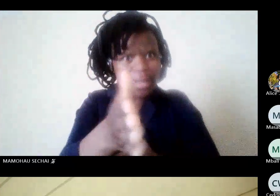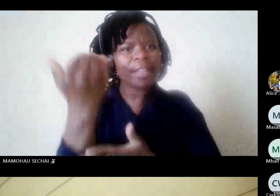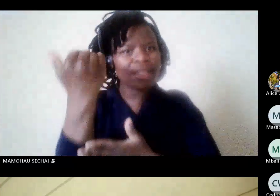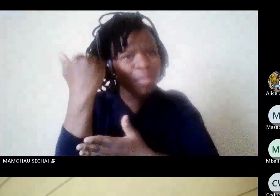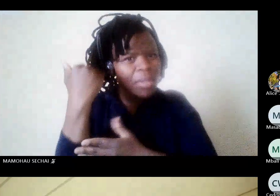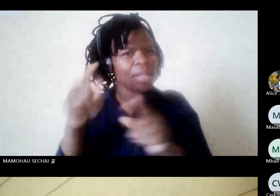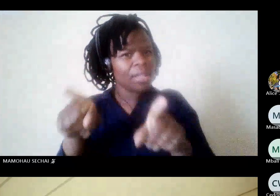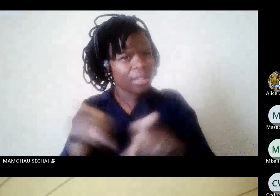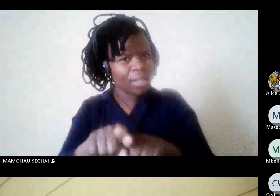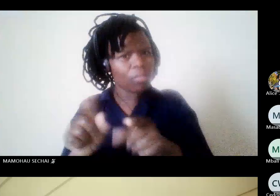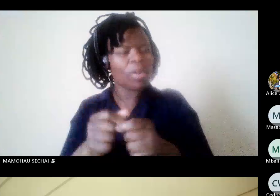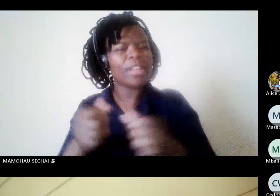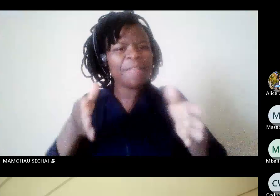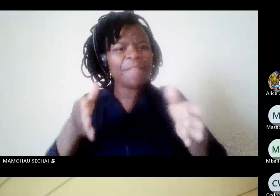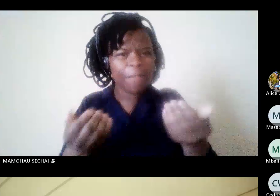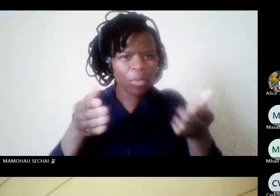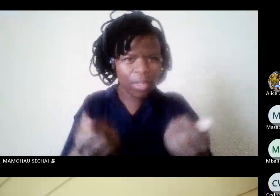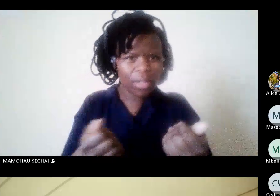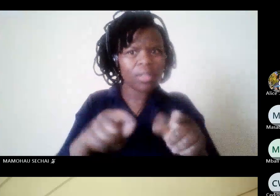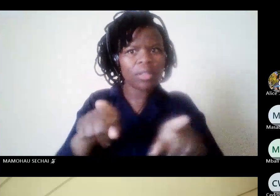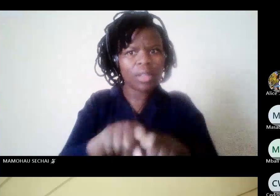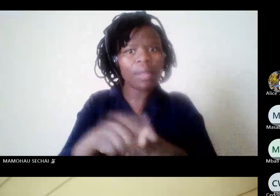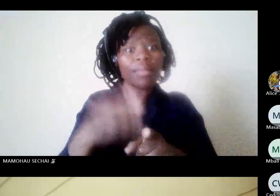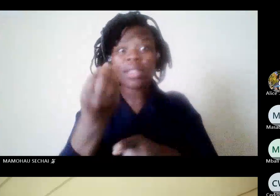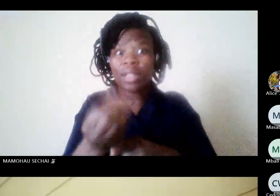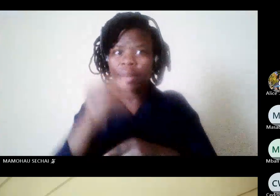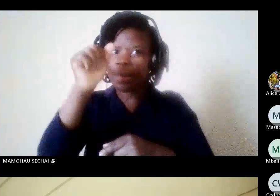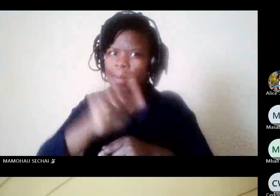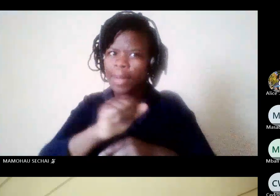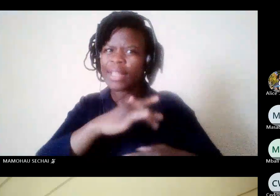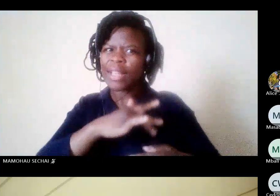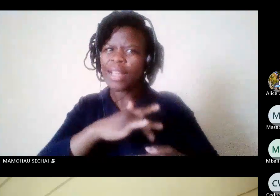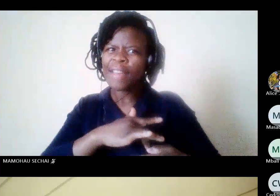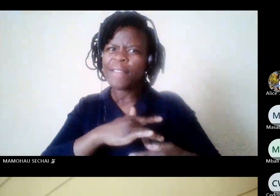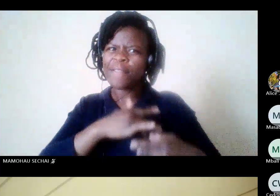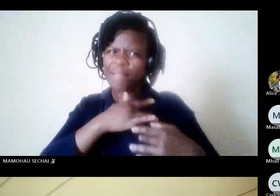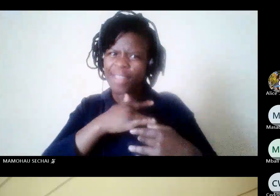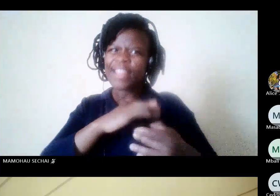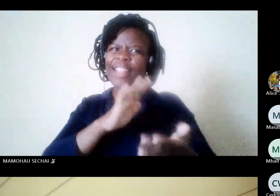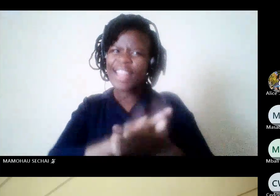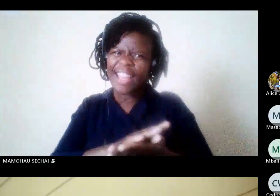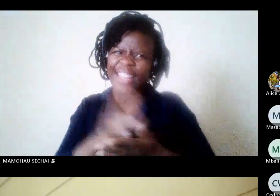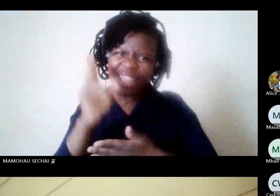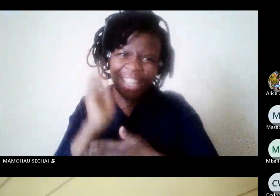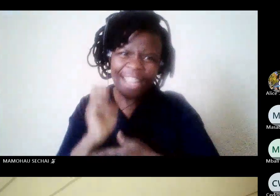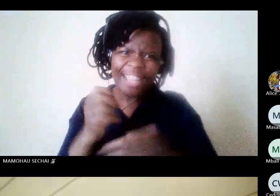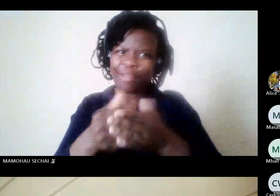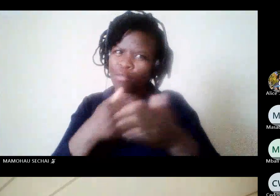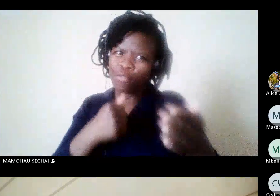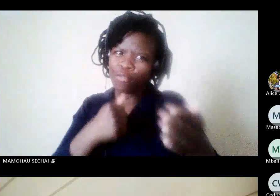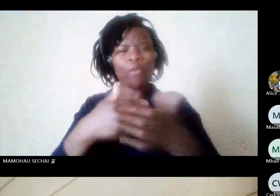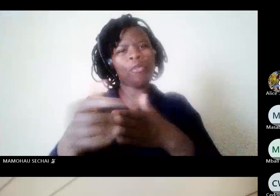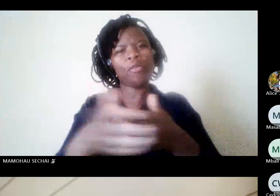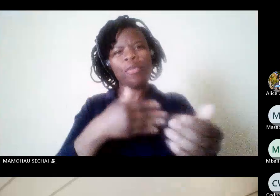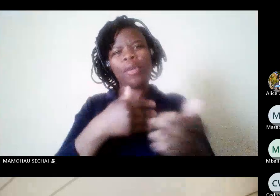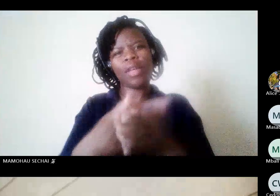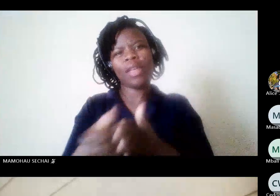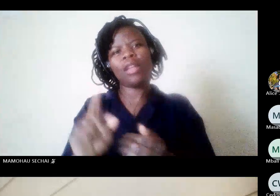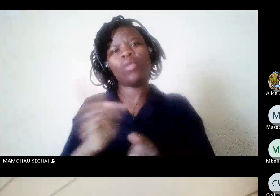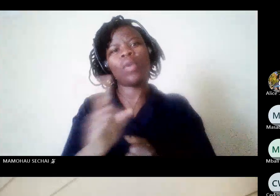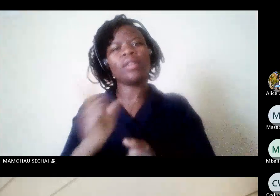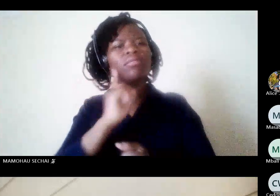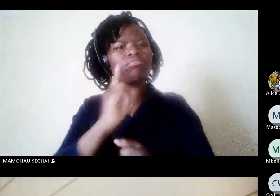foundation. Underneath them, a child has to feel heard before any of the teaching can actually. That's it.